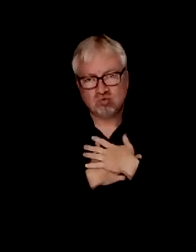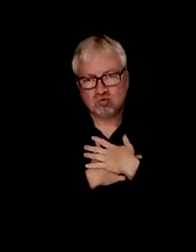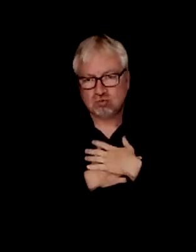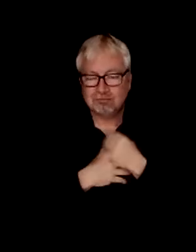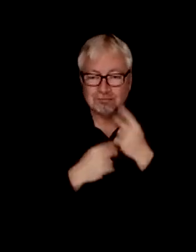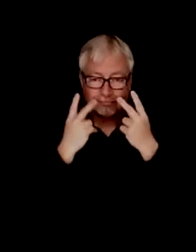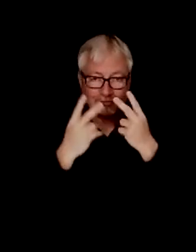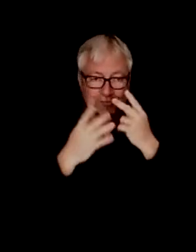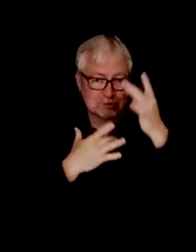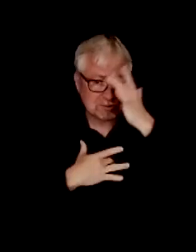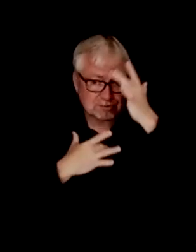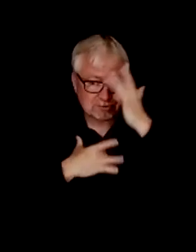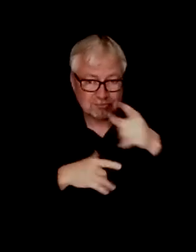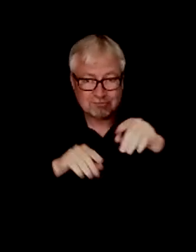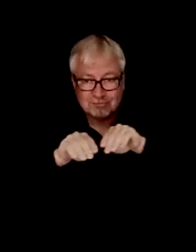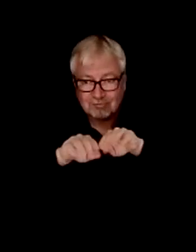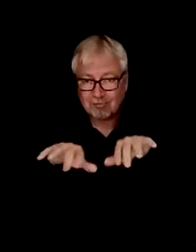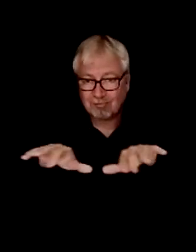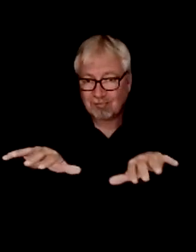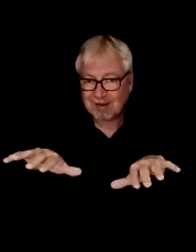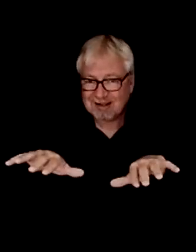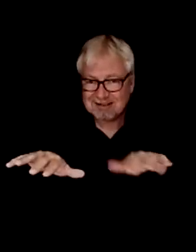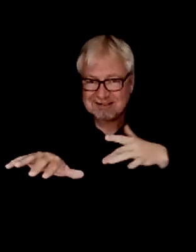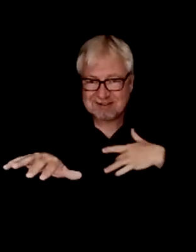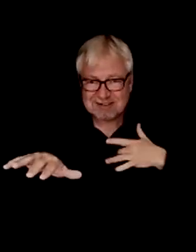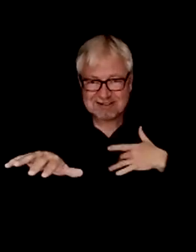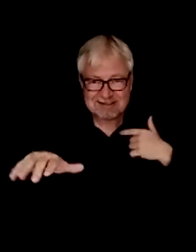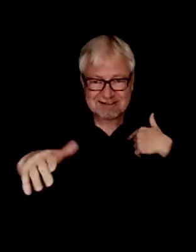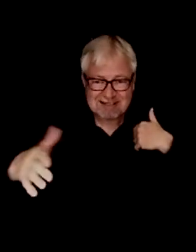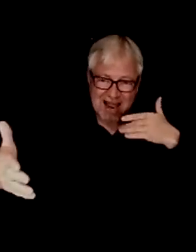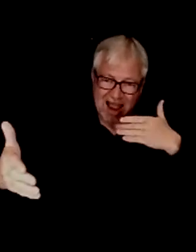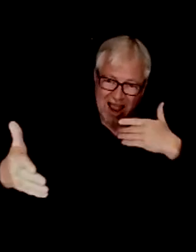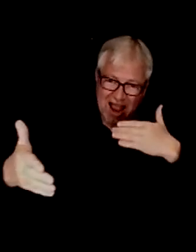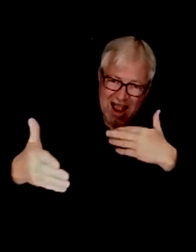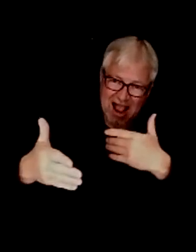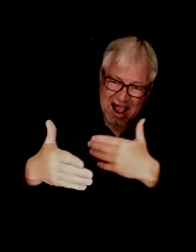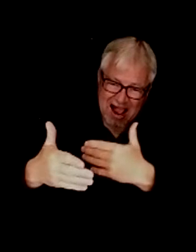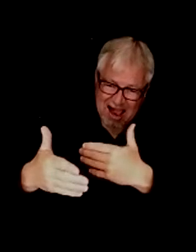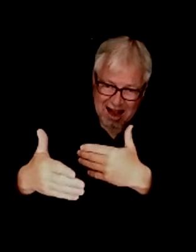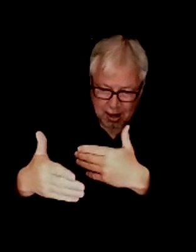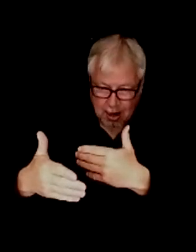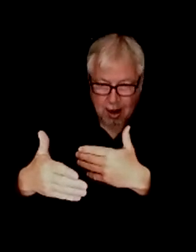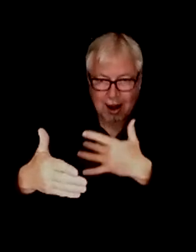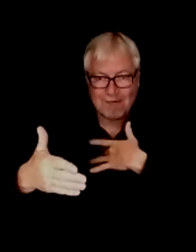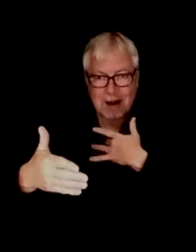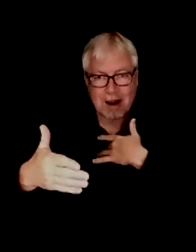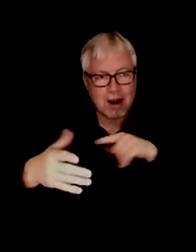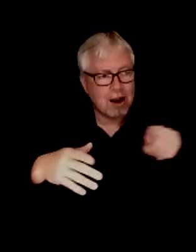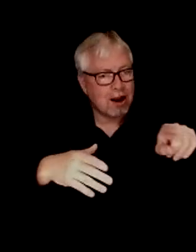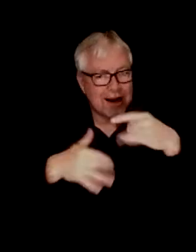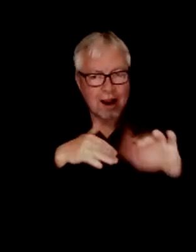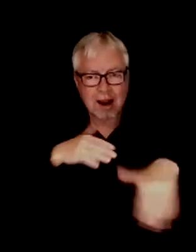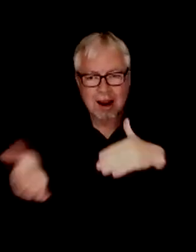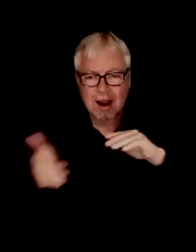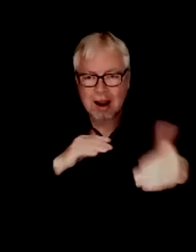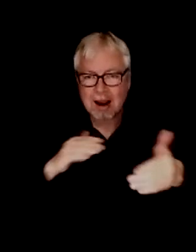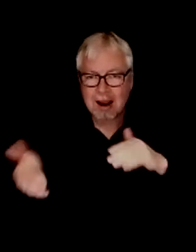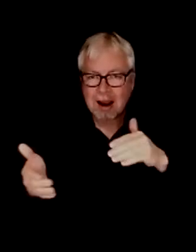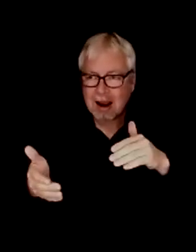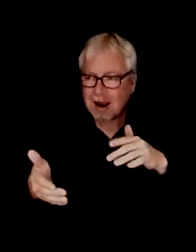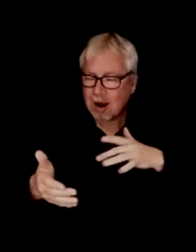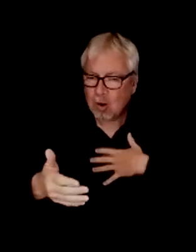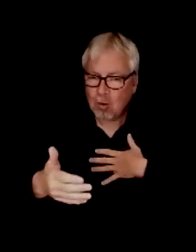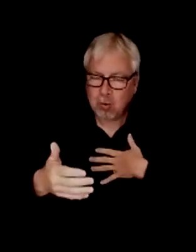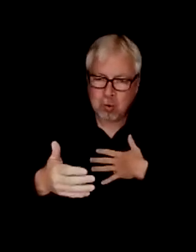end, has a particularly heartbreaking feel. This is not the time to let down our guard. This is the time to finish